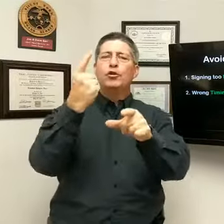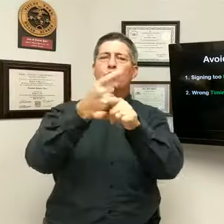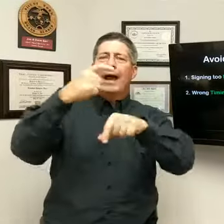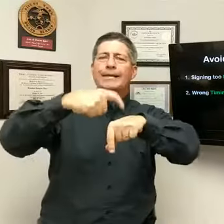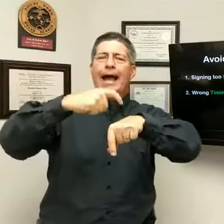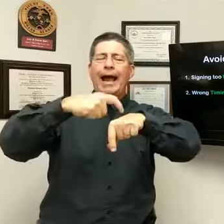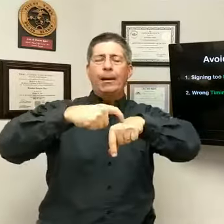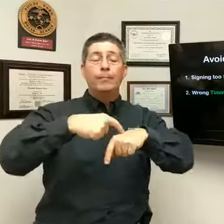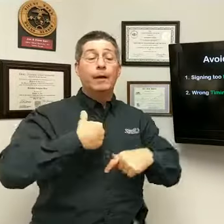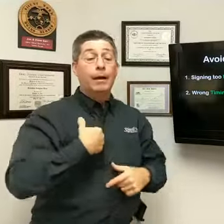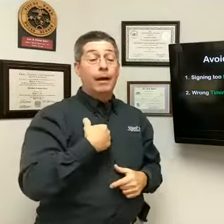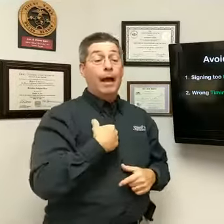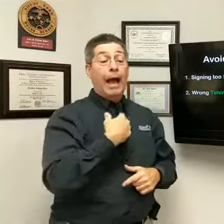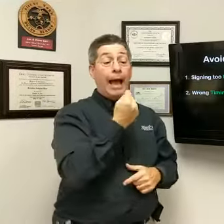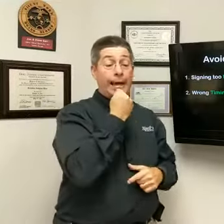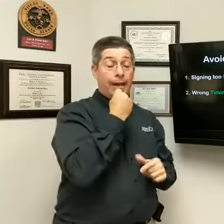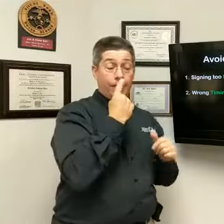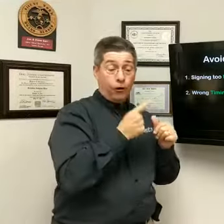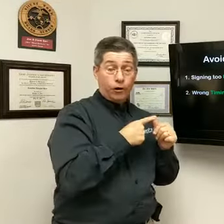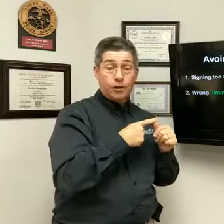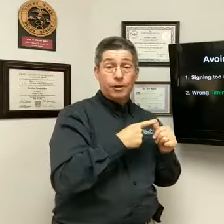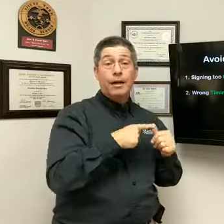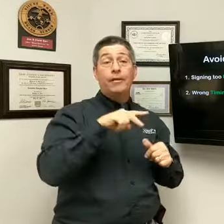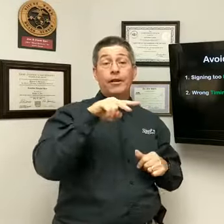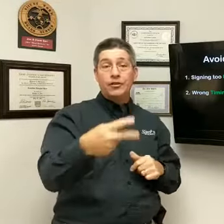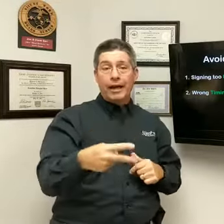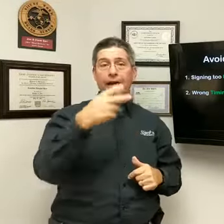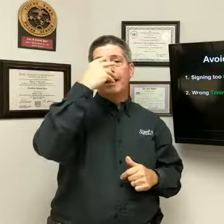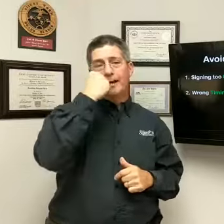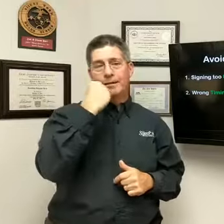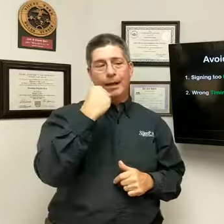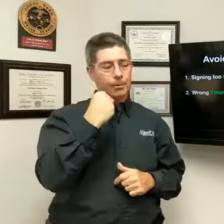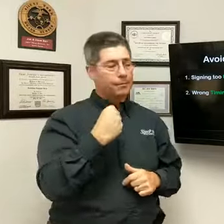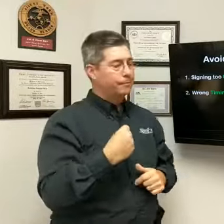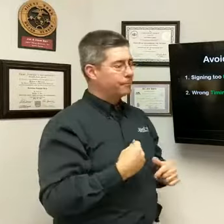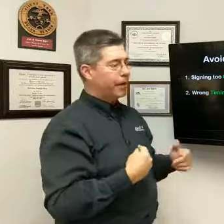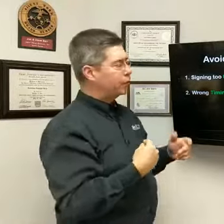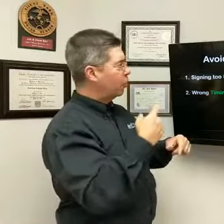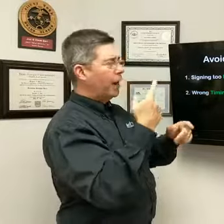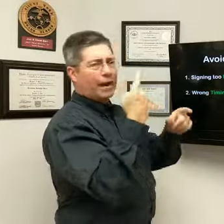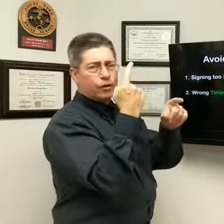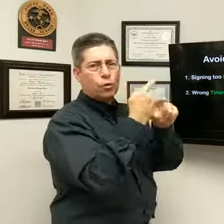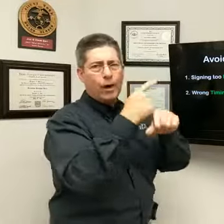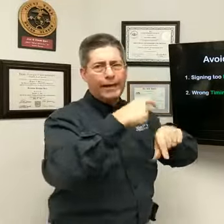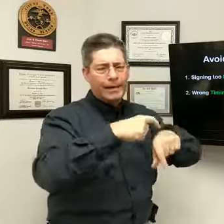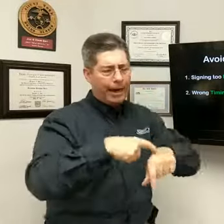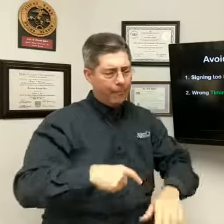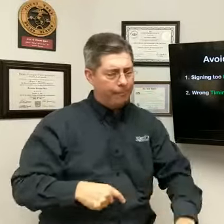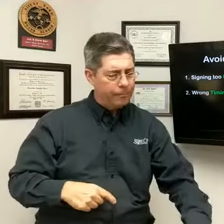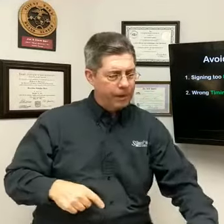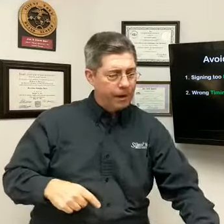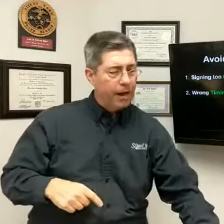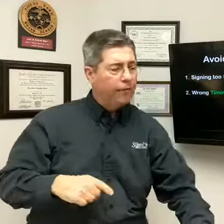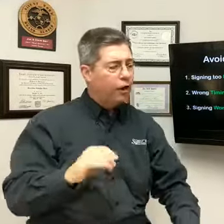right time. I ate first and then second I slept. And so have it the right time. And then